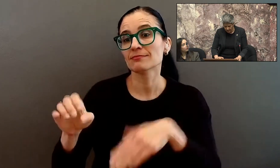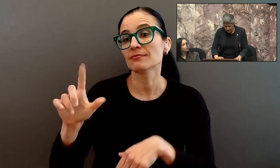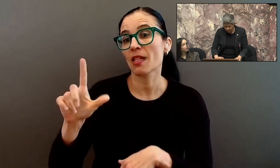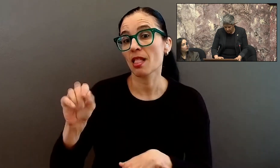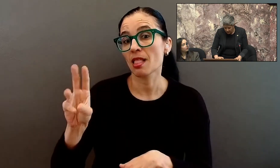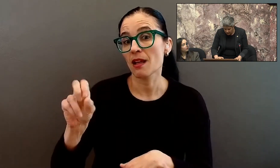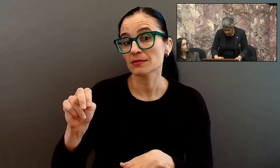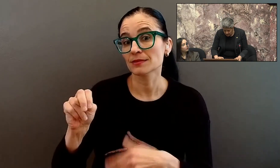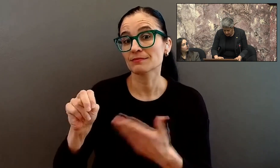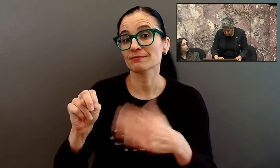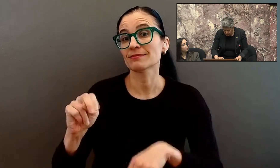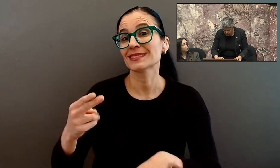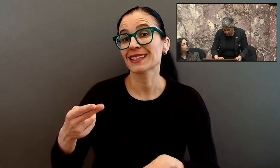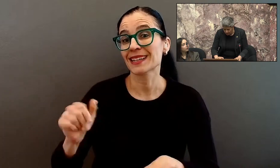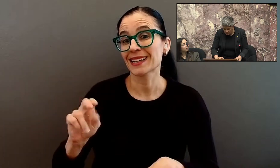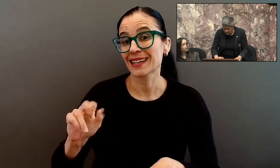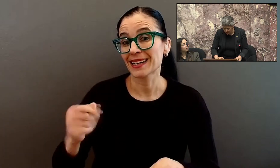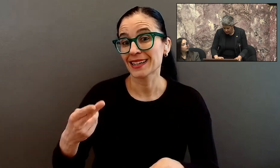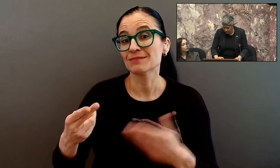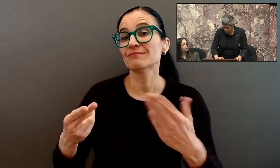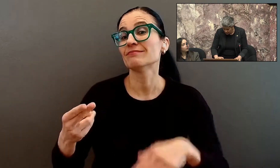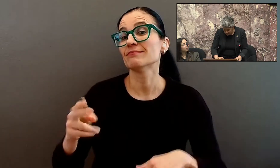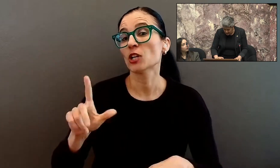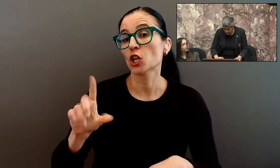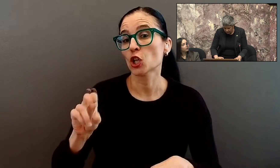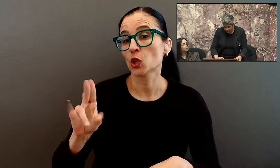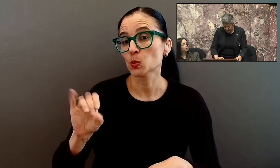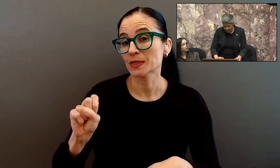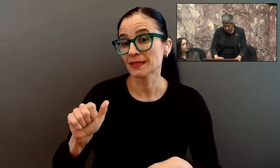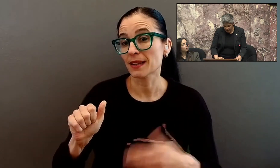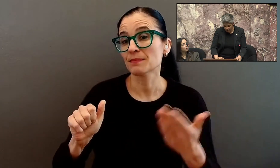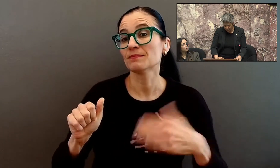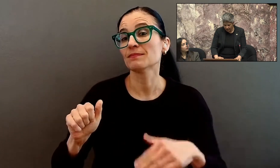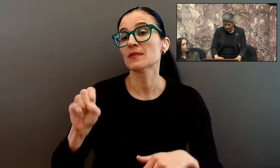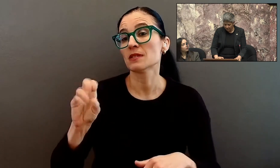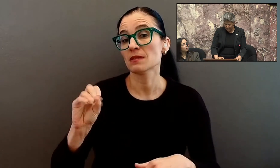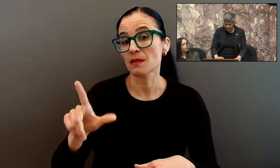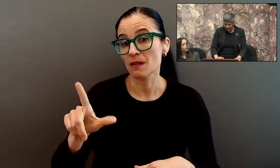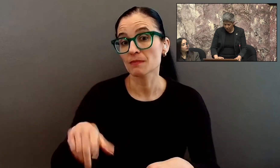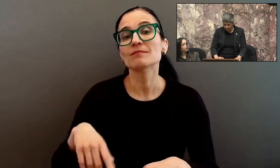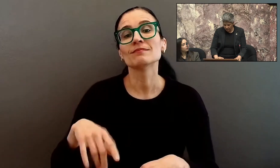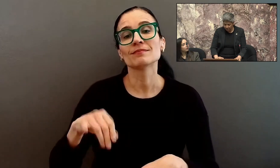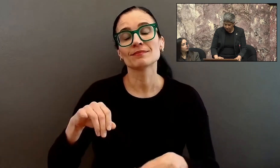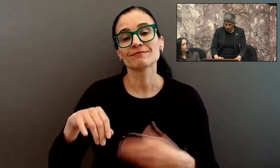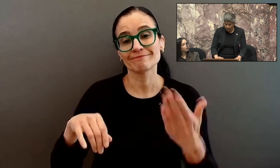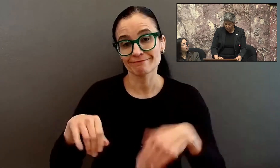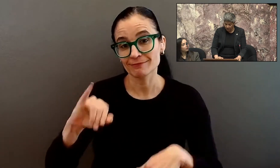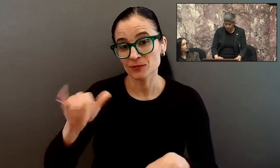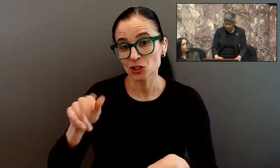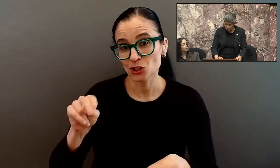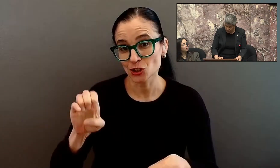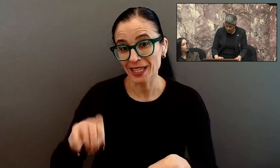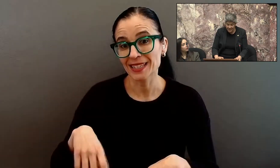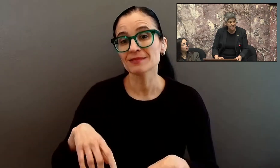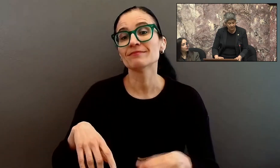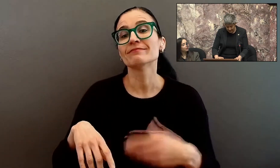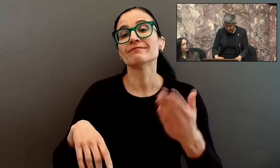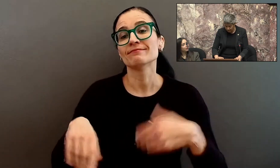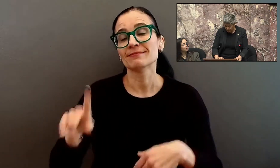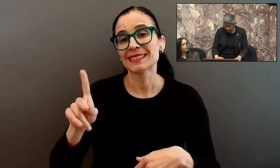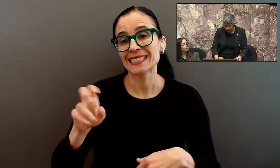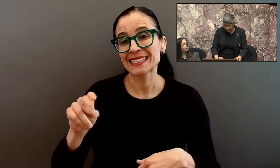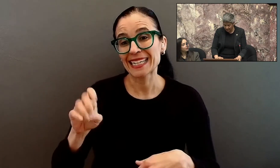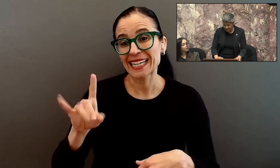Jain, Nilafur Rizabiak-Dokti, Kennedy Halwa, Madison Irwin. On the parliamentary tour guide team